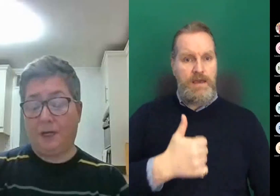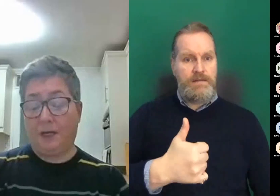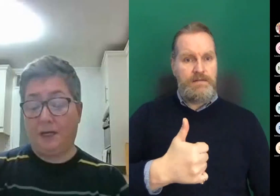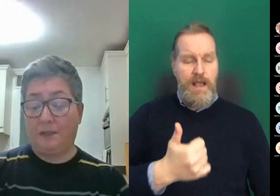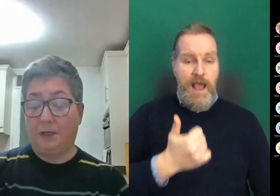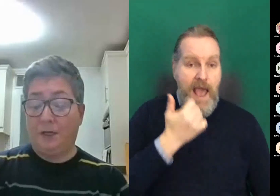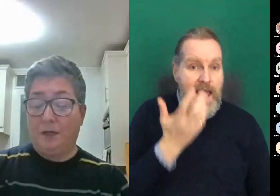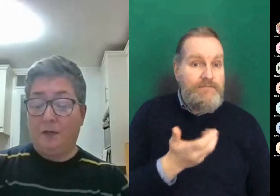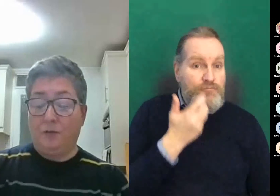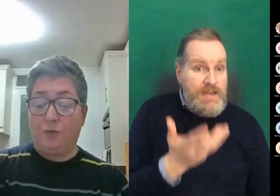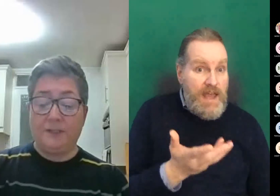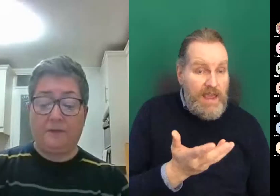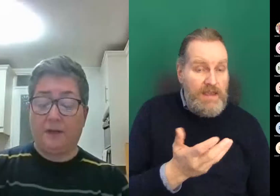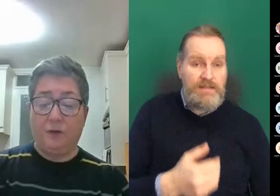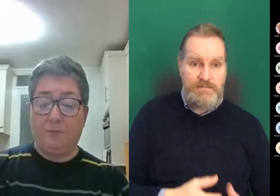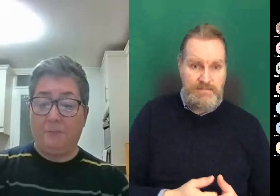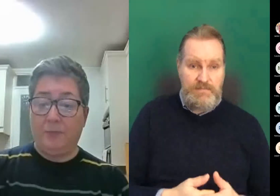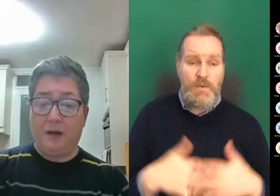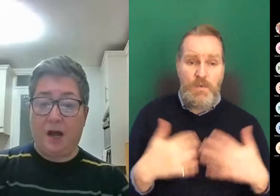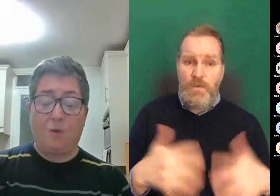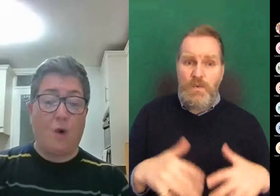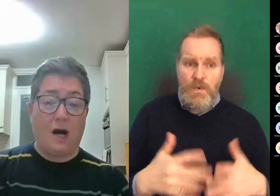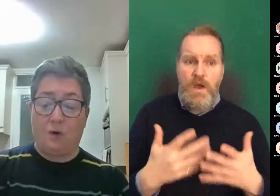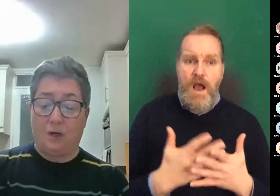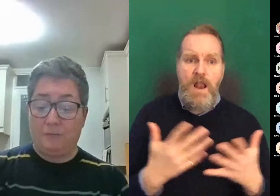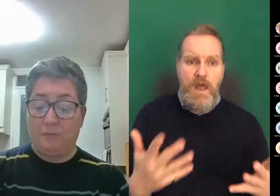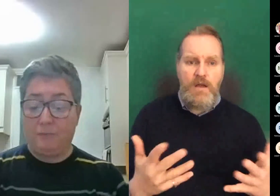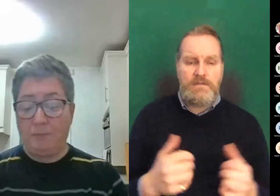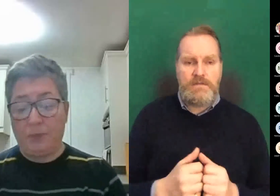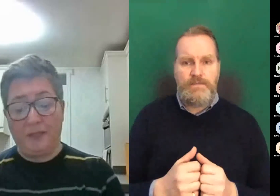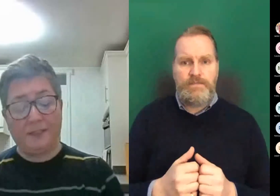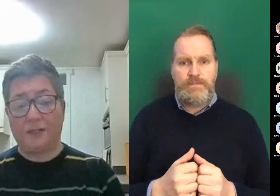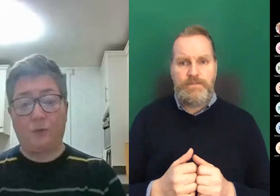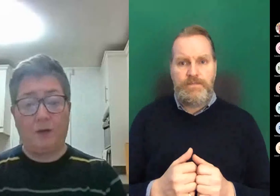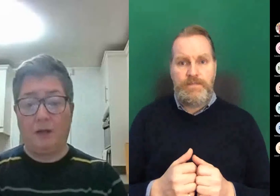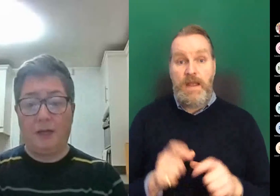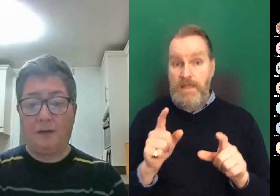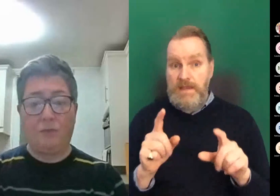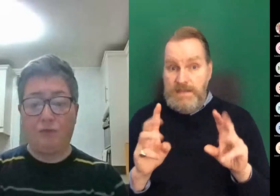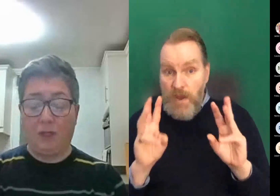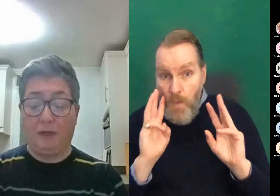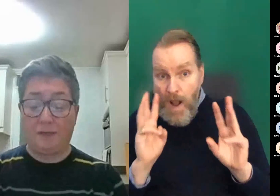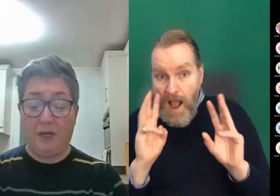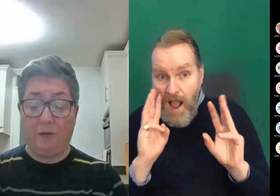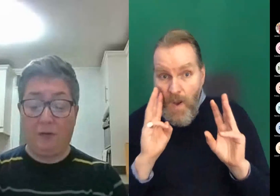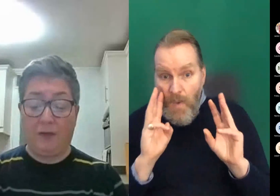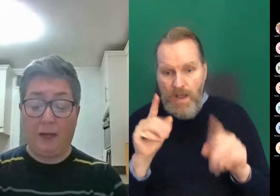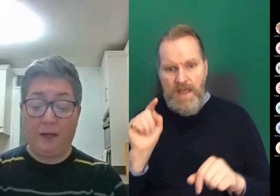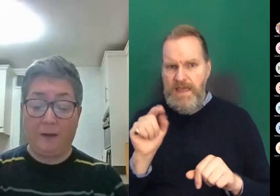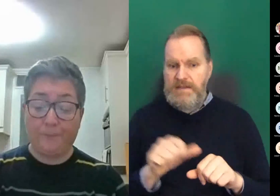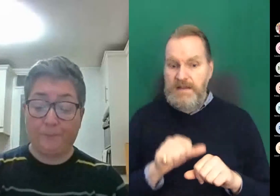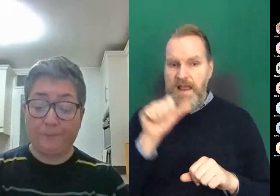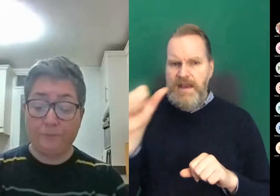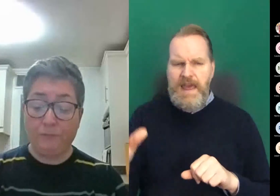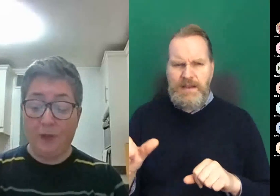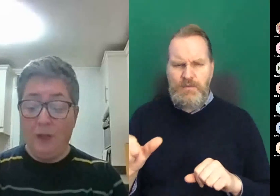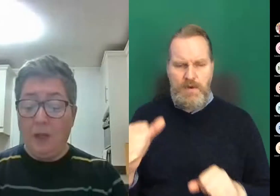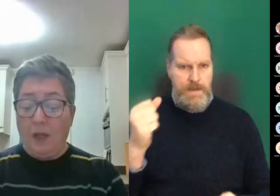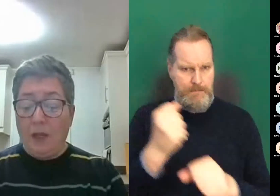stat, and the ones I've given you might be a wow, but this next one really does make you